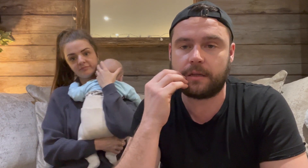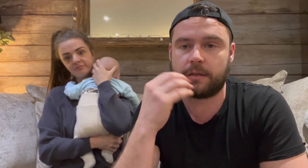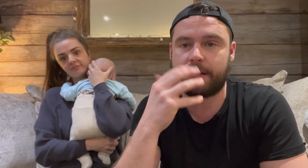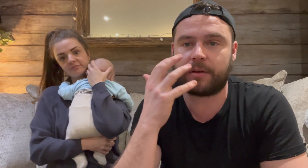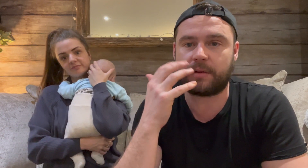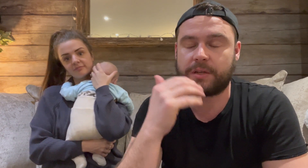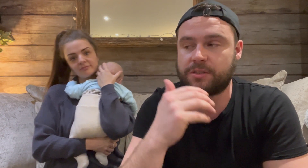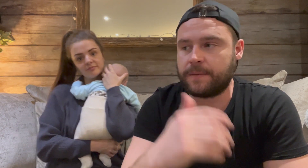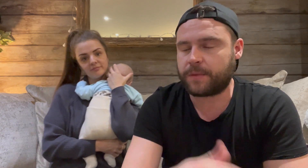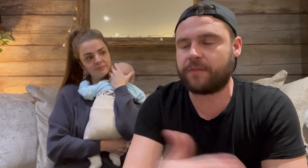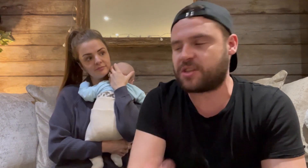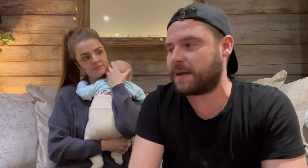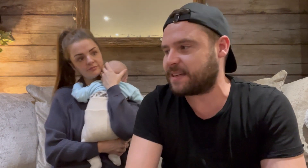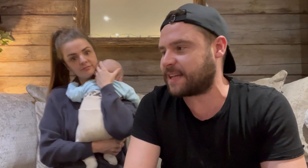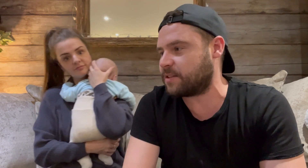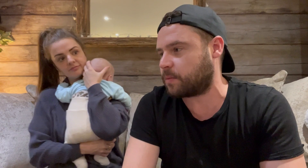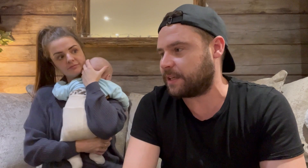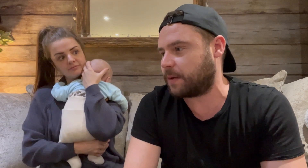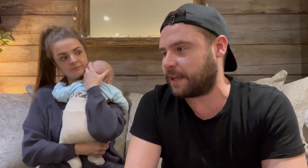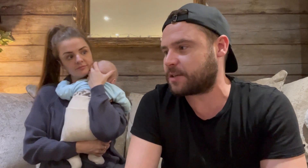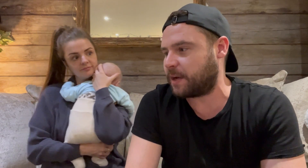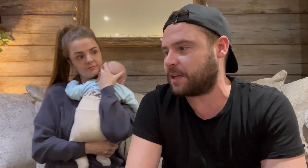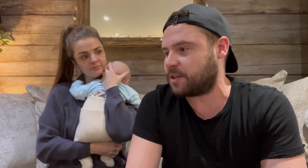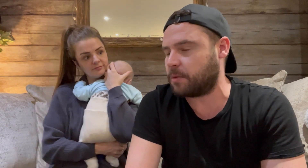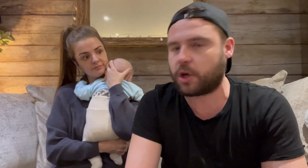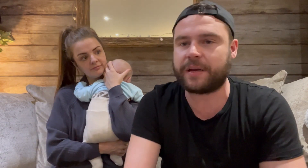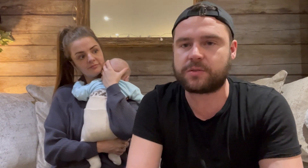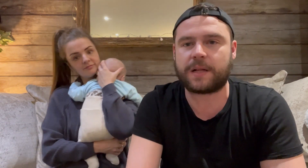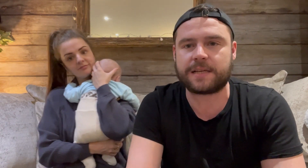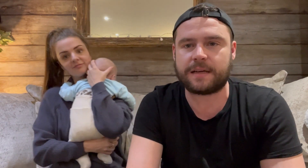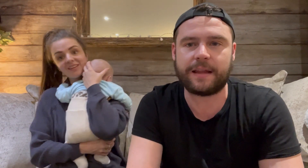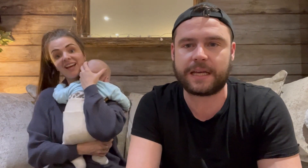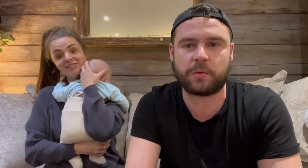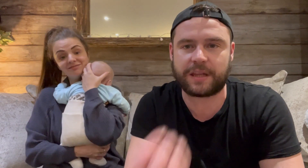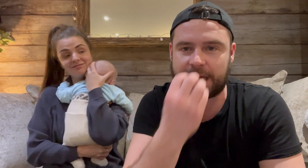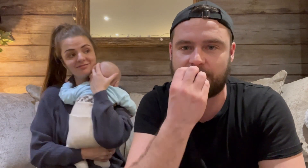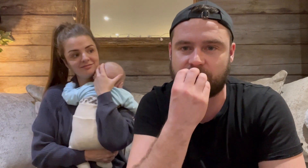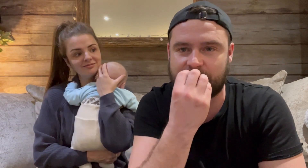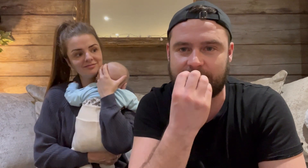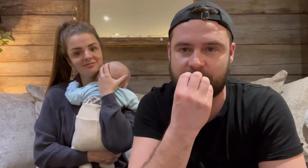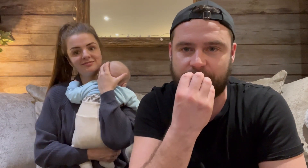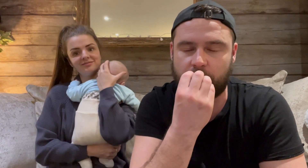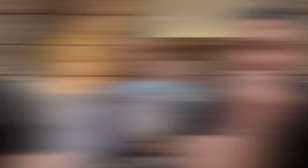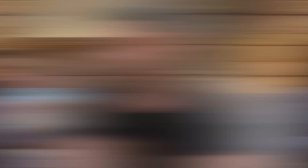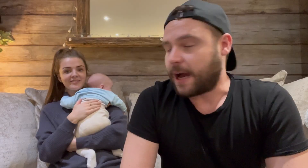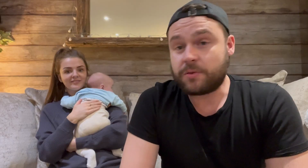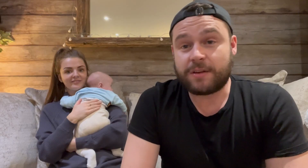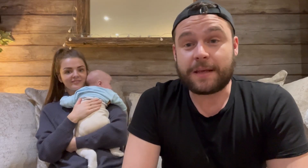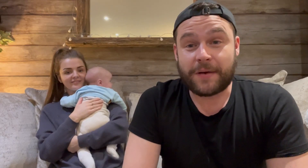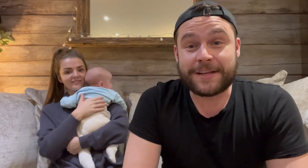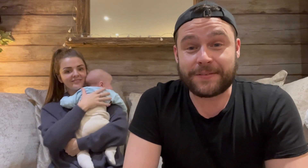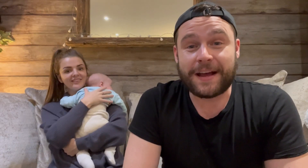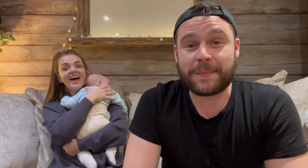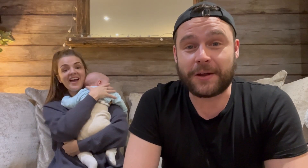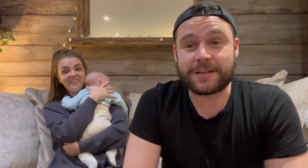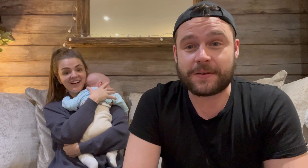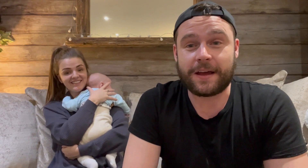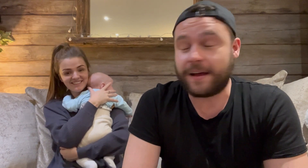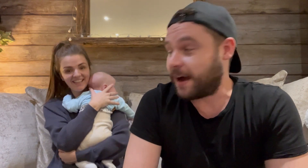lip read, which obviously makes sense when they explain it to you, but going into a class like that, you wouldn't think, you just think that's food. I was really impressed with it, I'll be honest with you. I